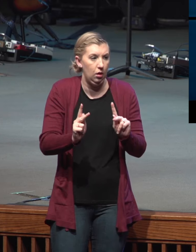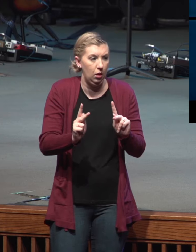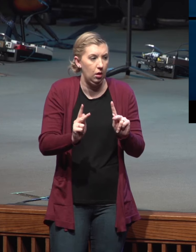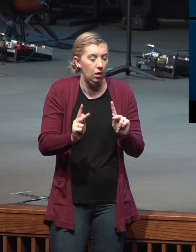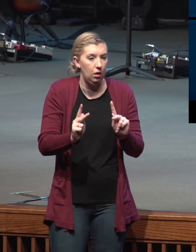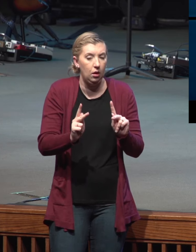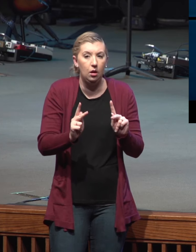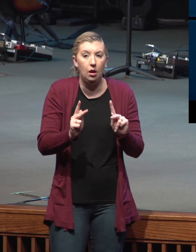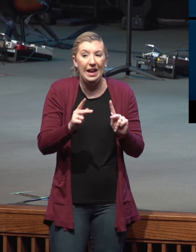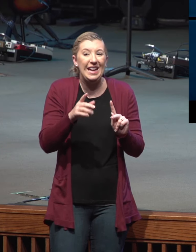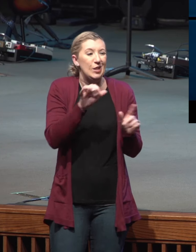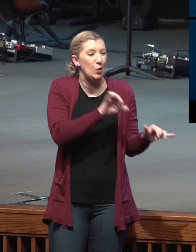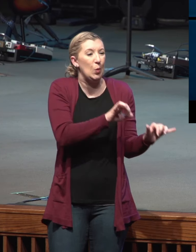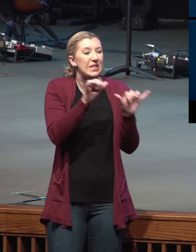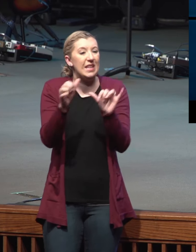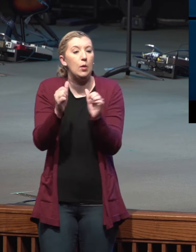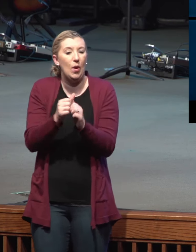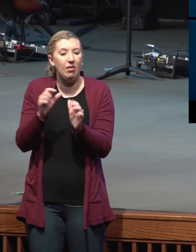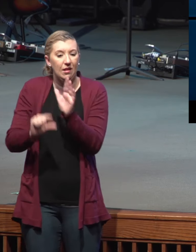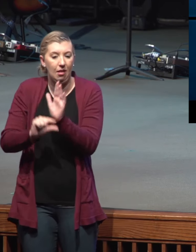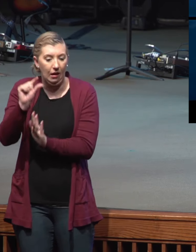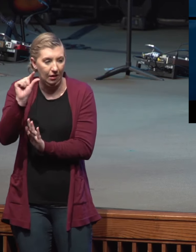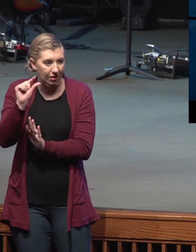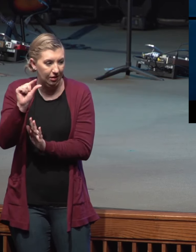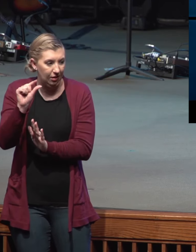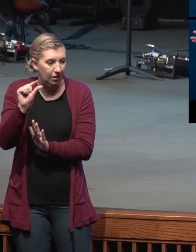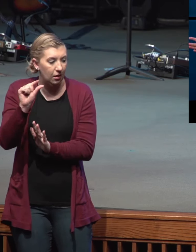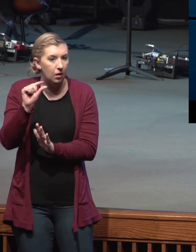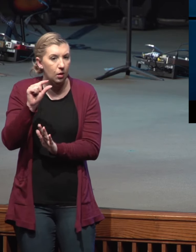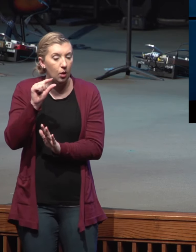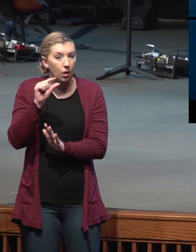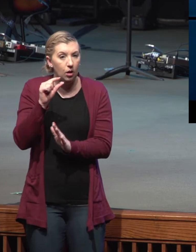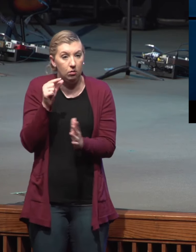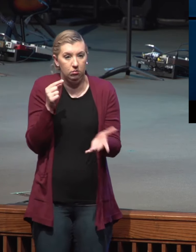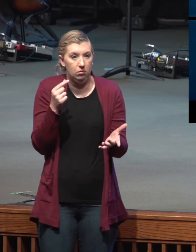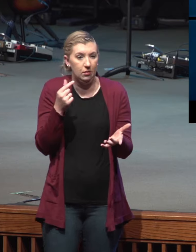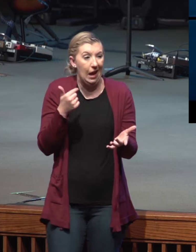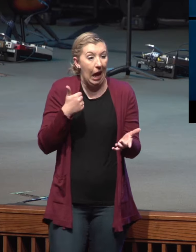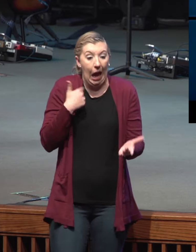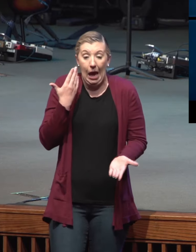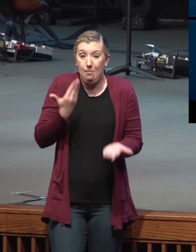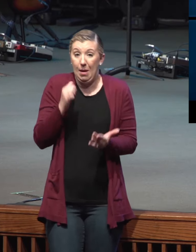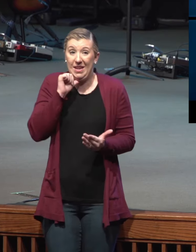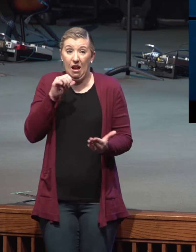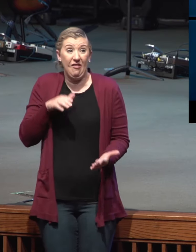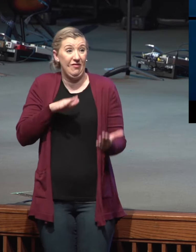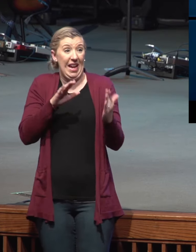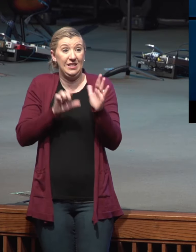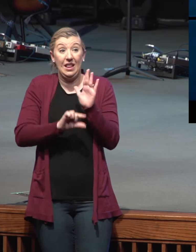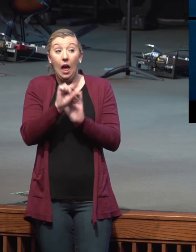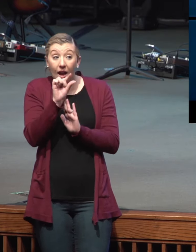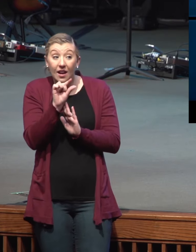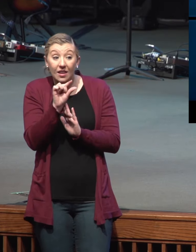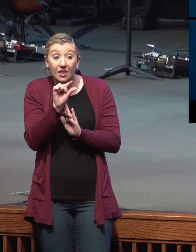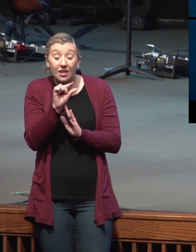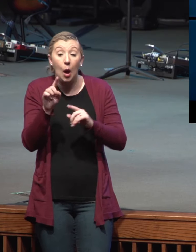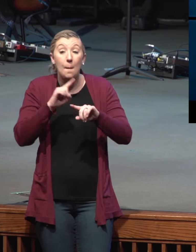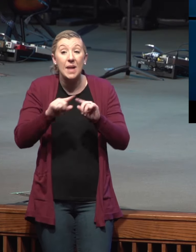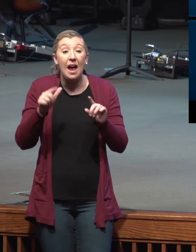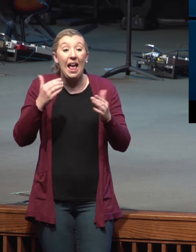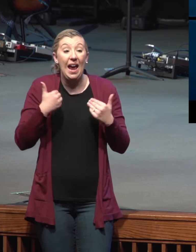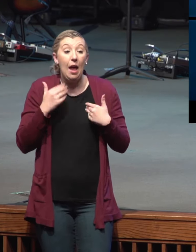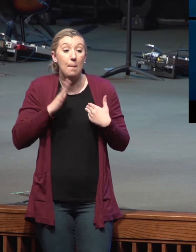they do the same thing with Goliath. We even sing it, right? I may not face Goliath, but I've